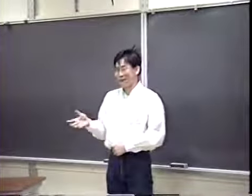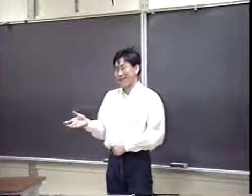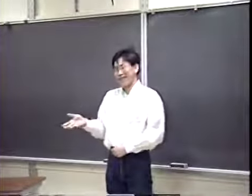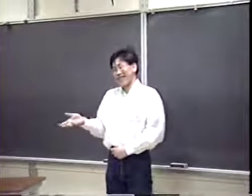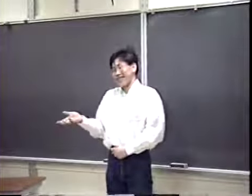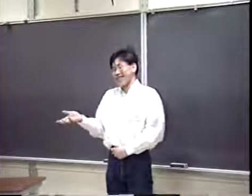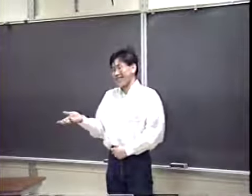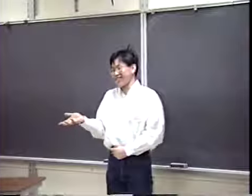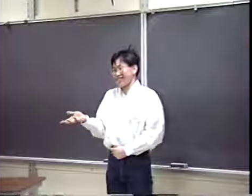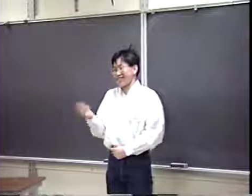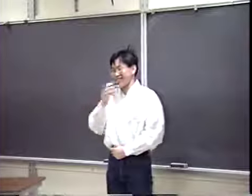people think that this is good.